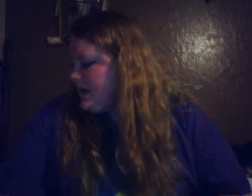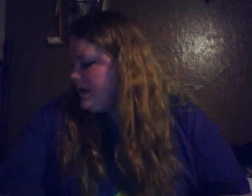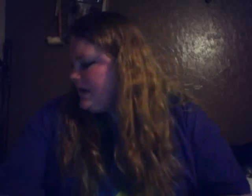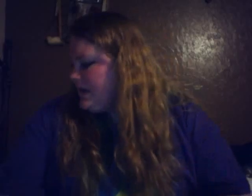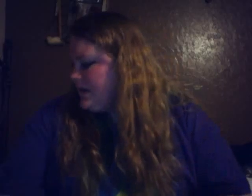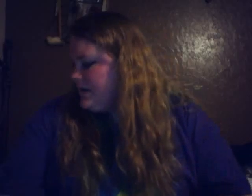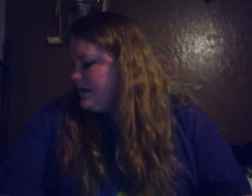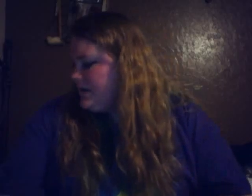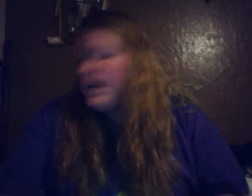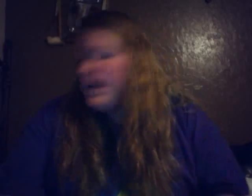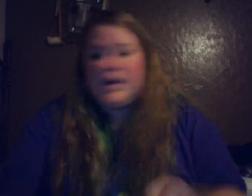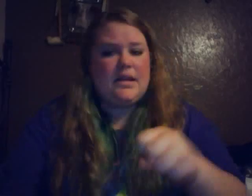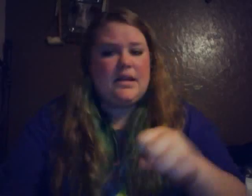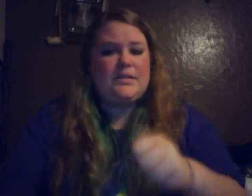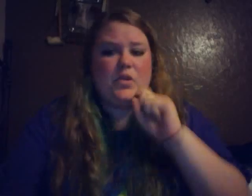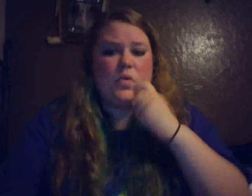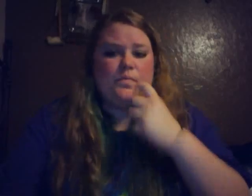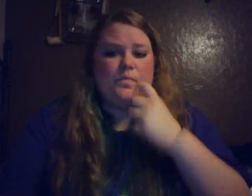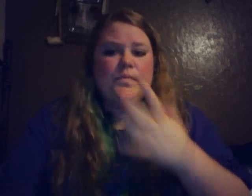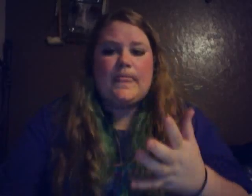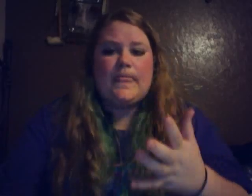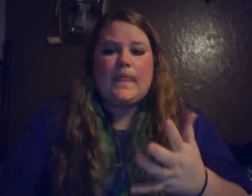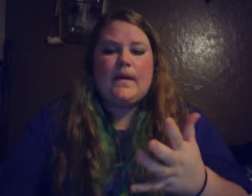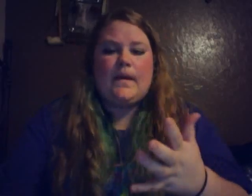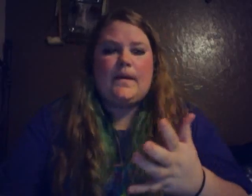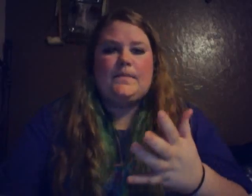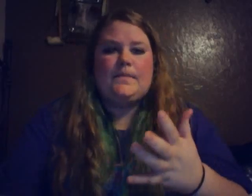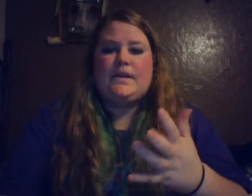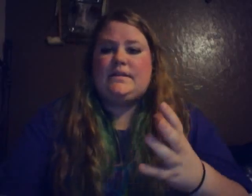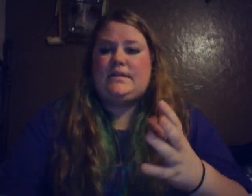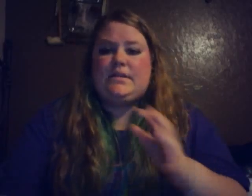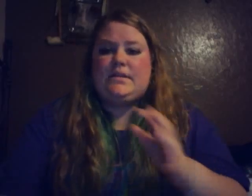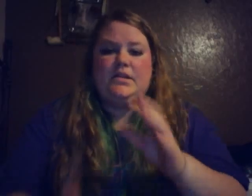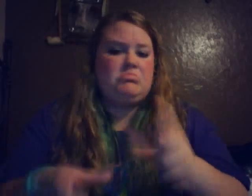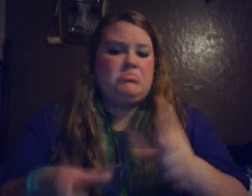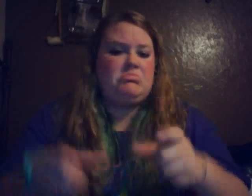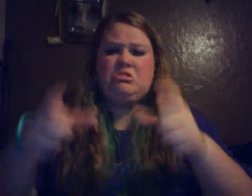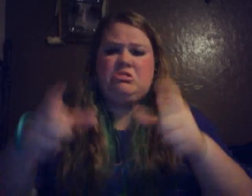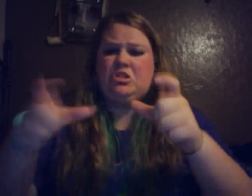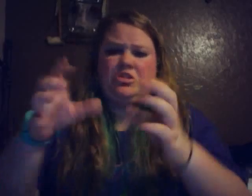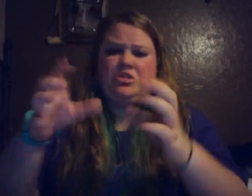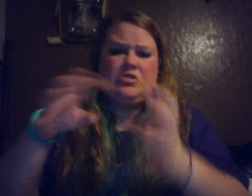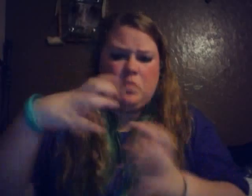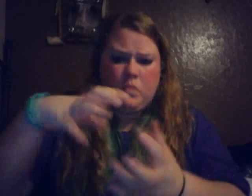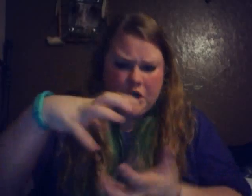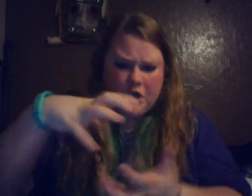Yeah, it's pretty cool. It's dishwasher